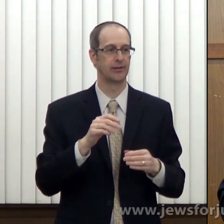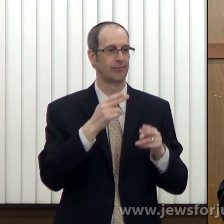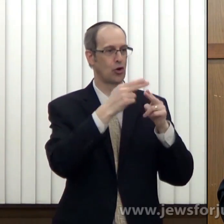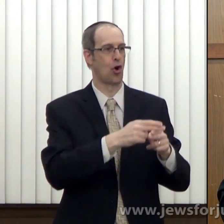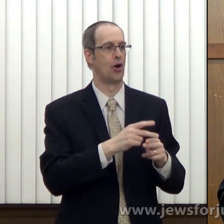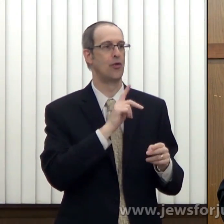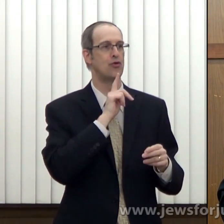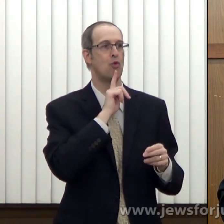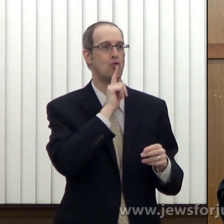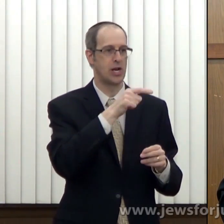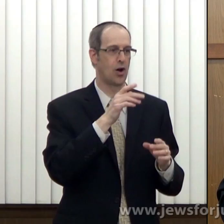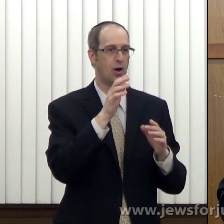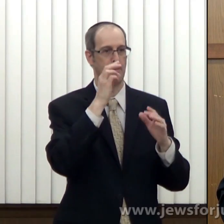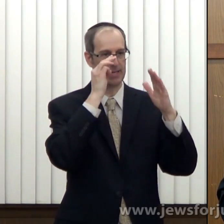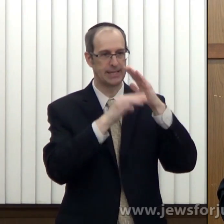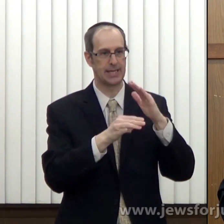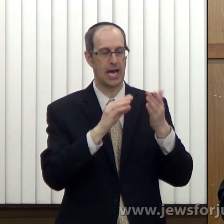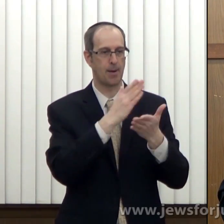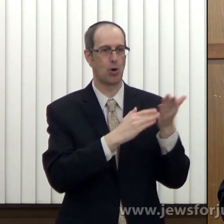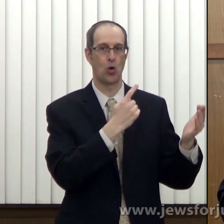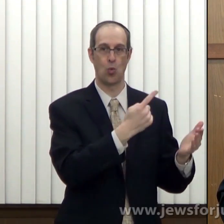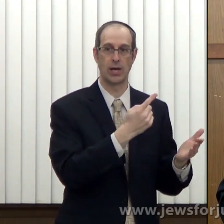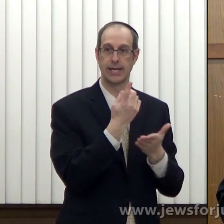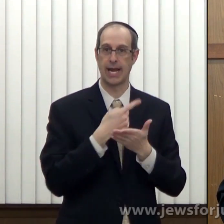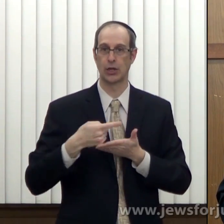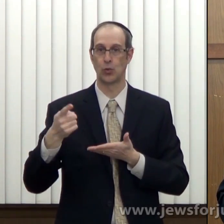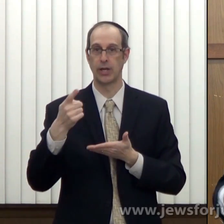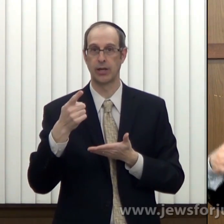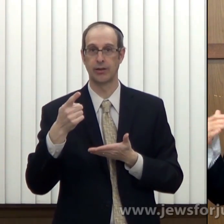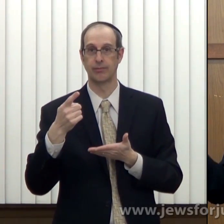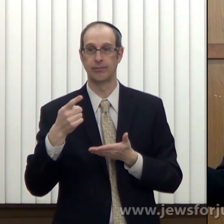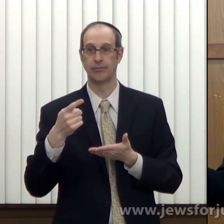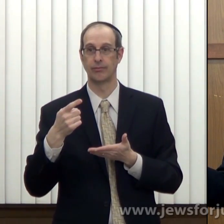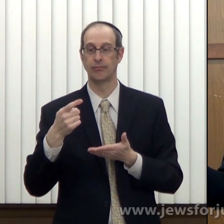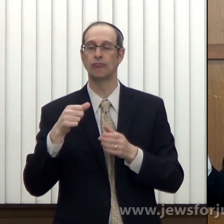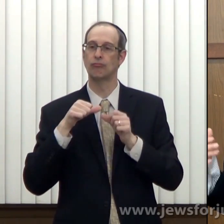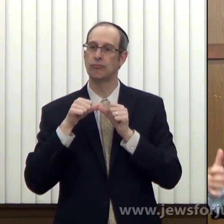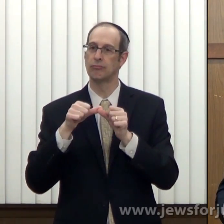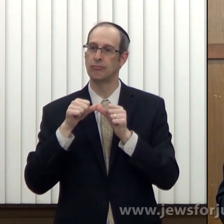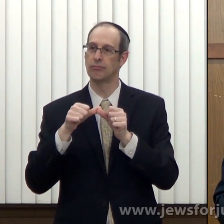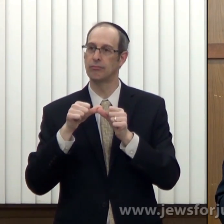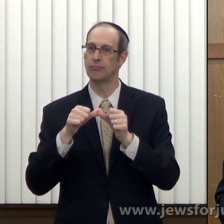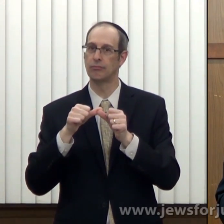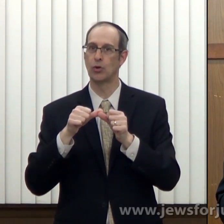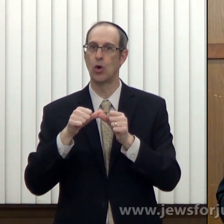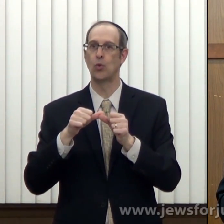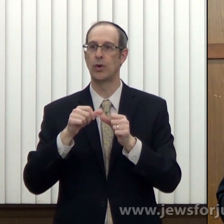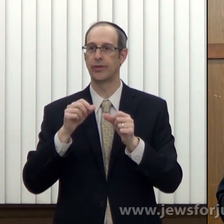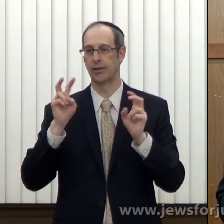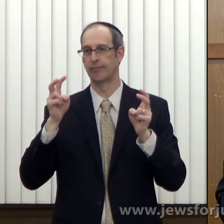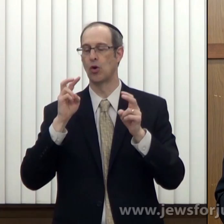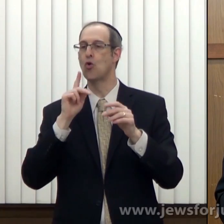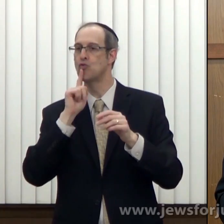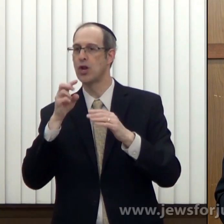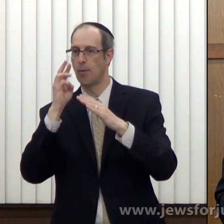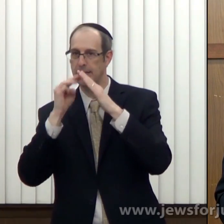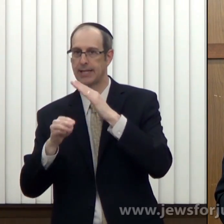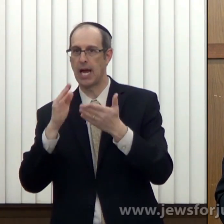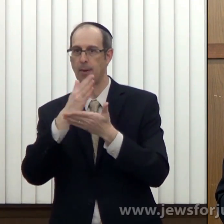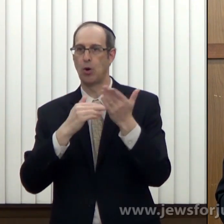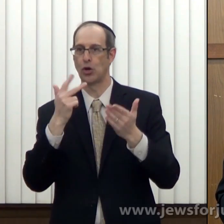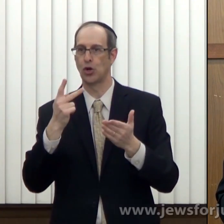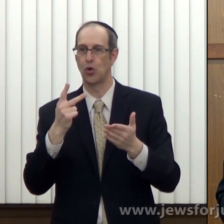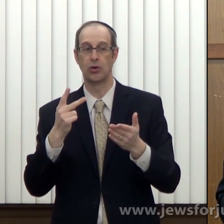Messiah Part 1. Next week, we're going to continue with the Real Messiah Part 2, because there are